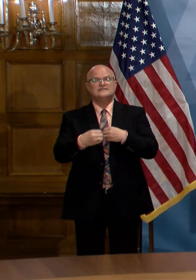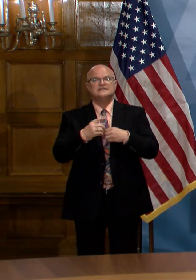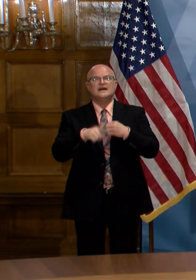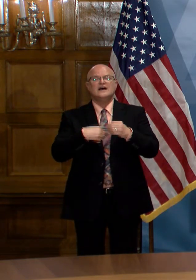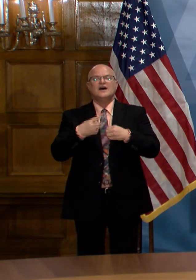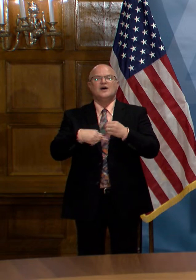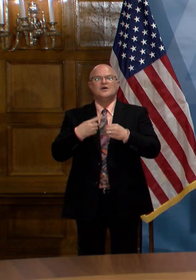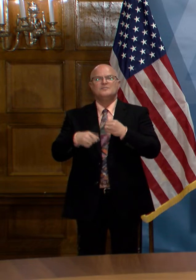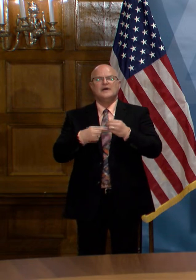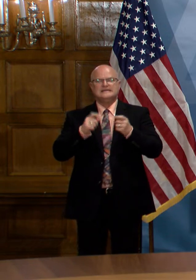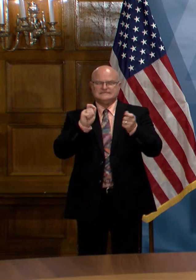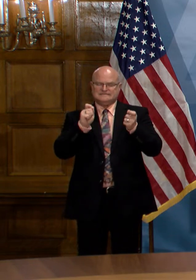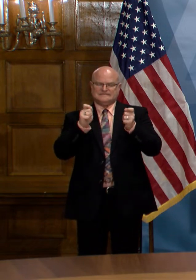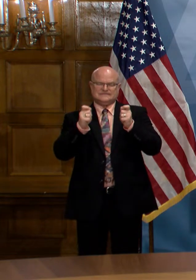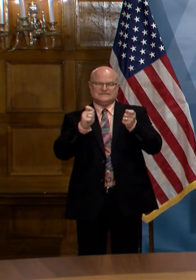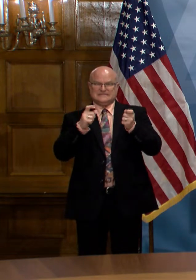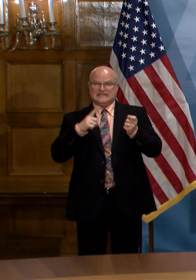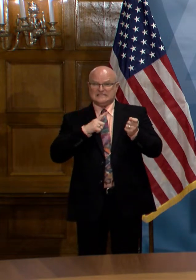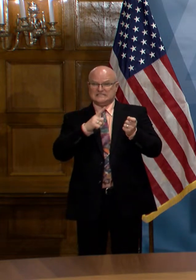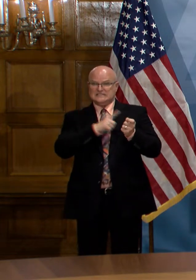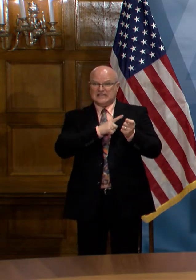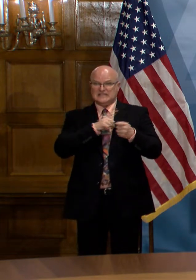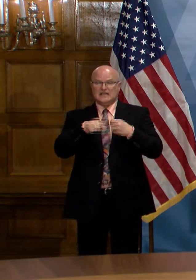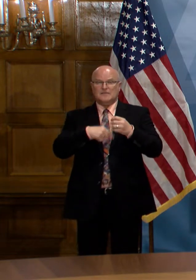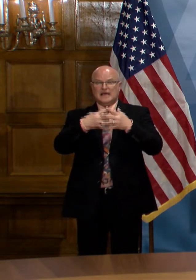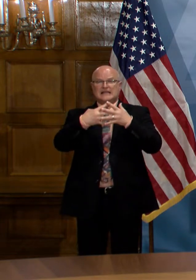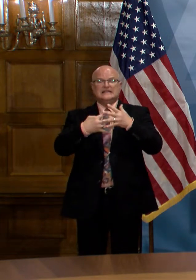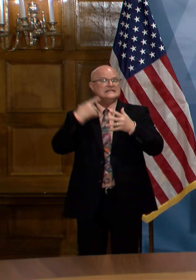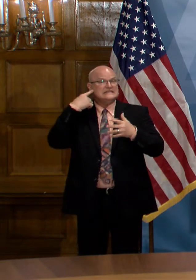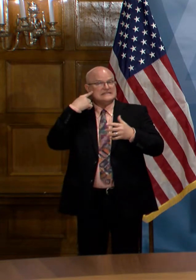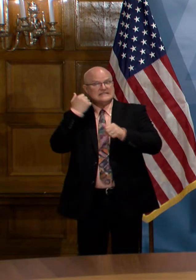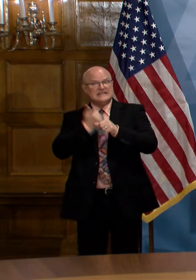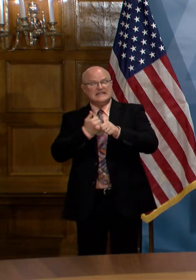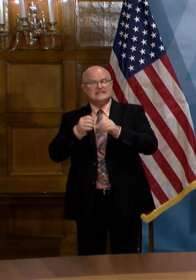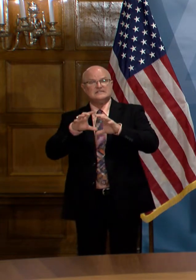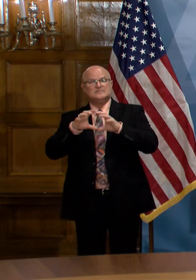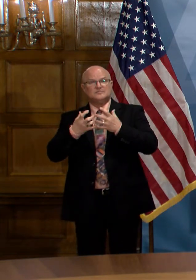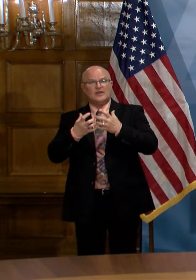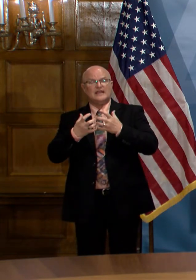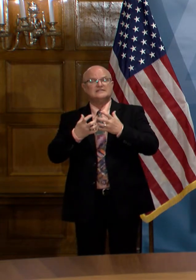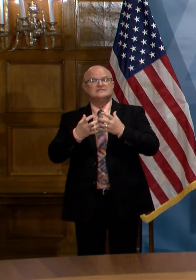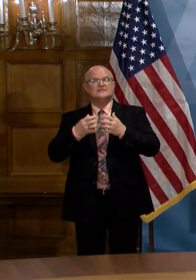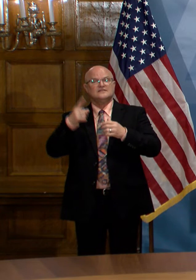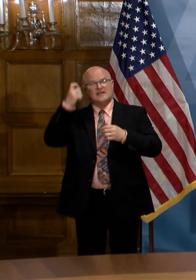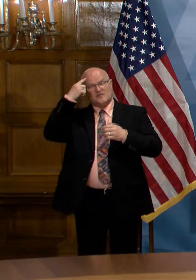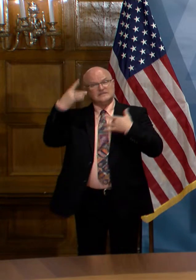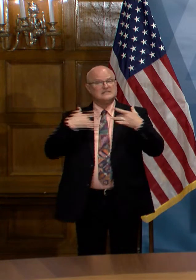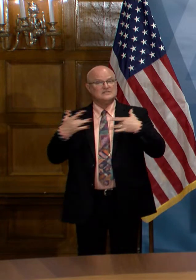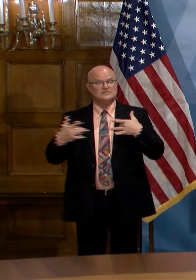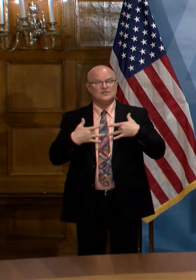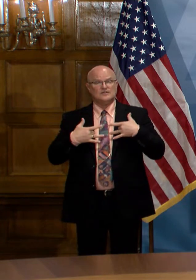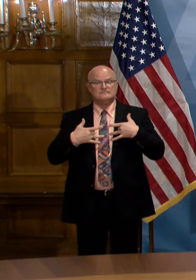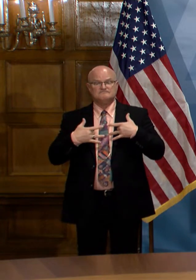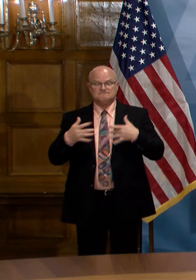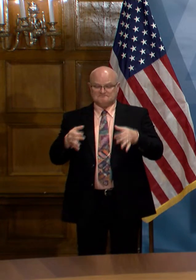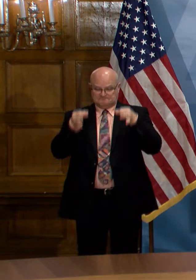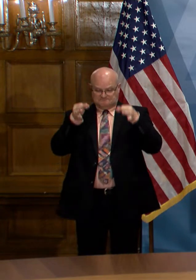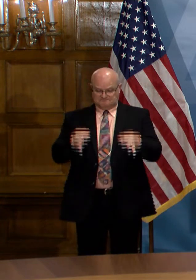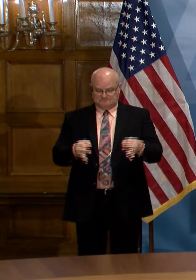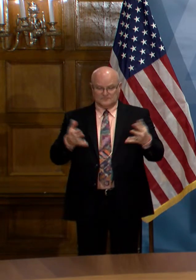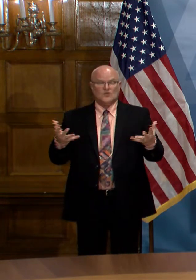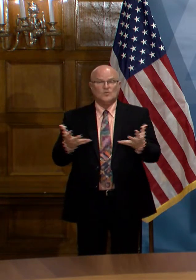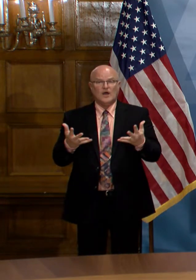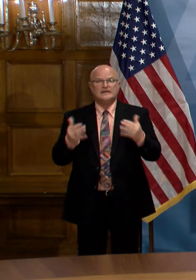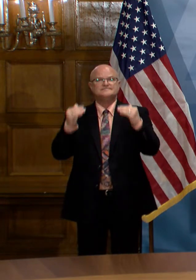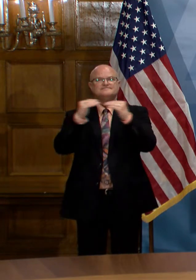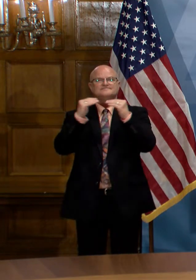on fine-tuning the legislation, on listening to each branch of government's concerns. And what we arrived at, I think, is a very